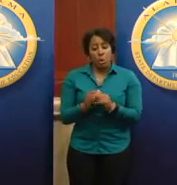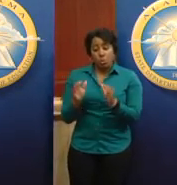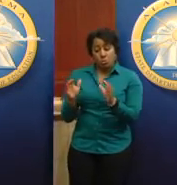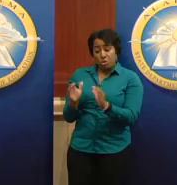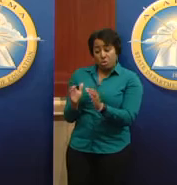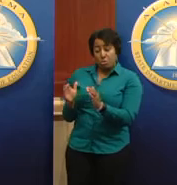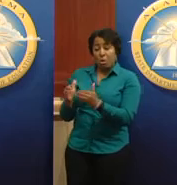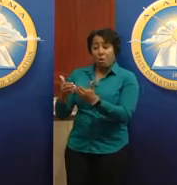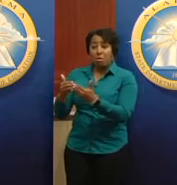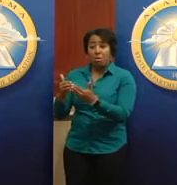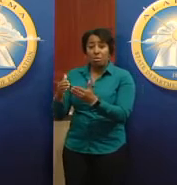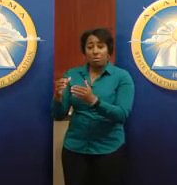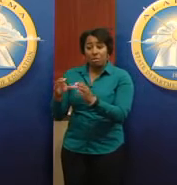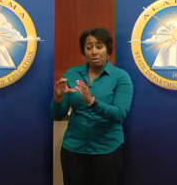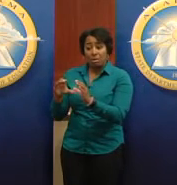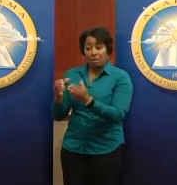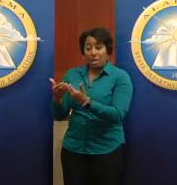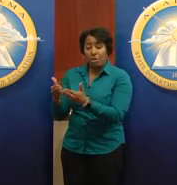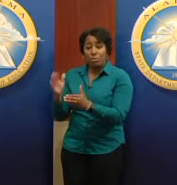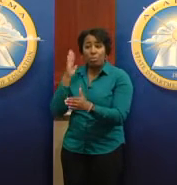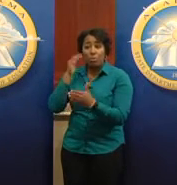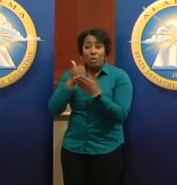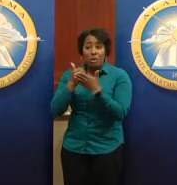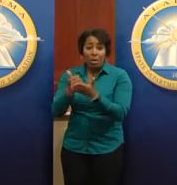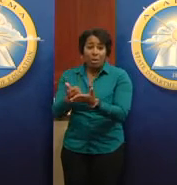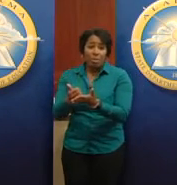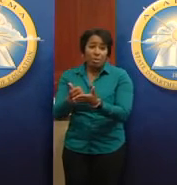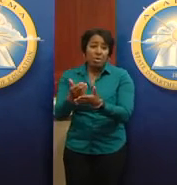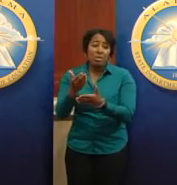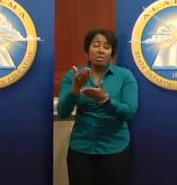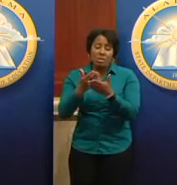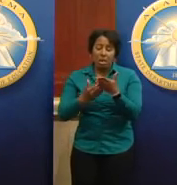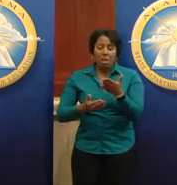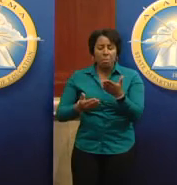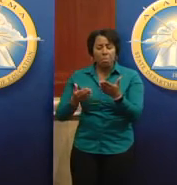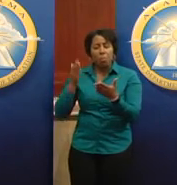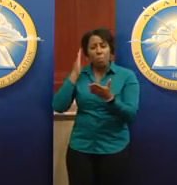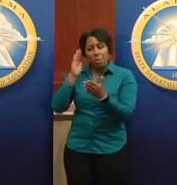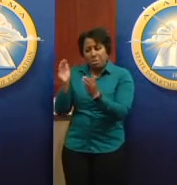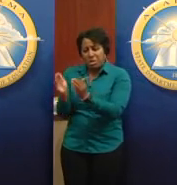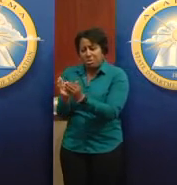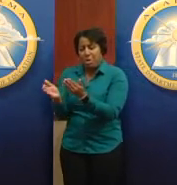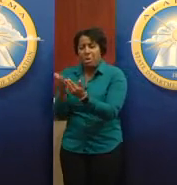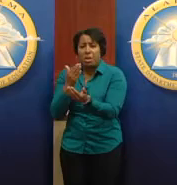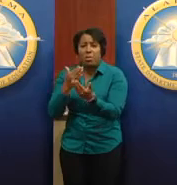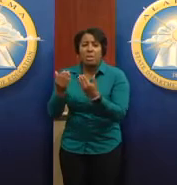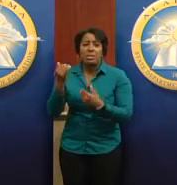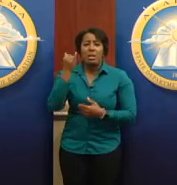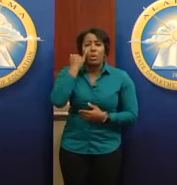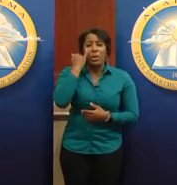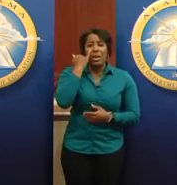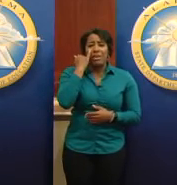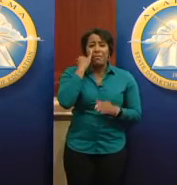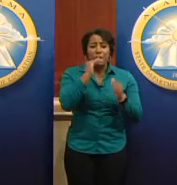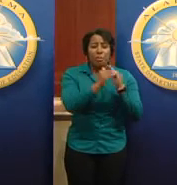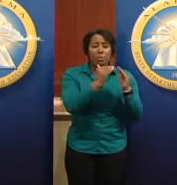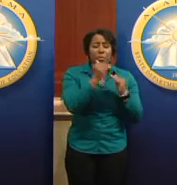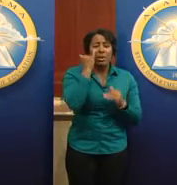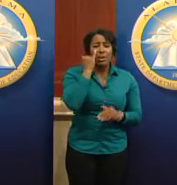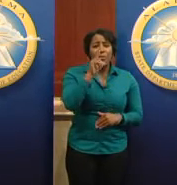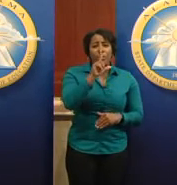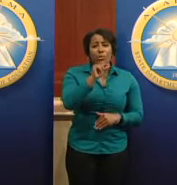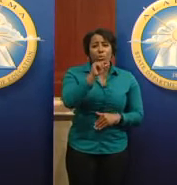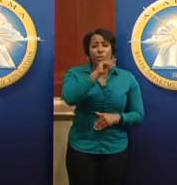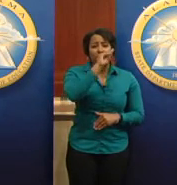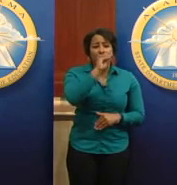have some natural attrition in that direction, because if 20% of the students in a community say stay home, then you can